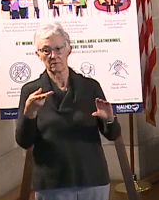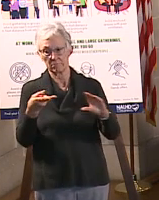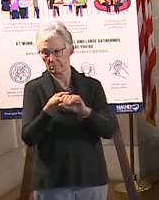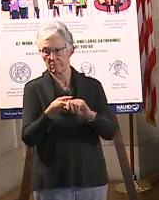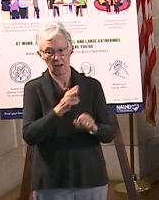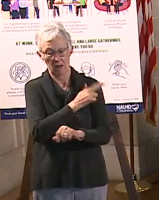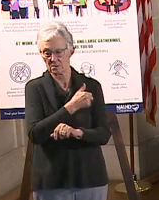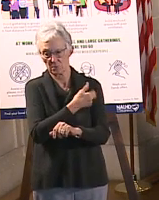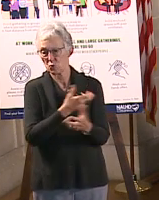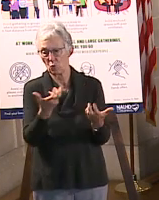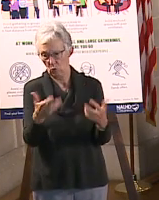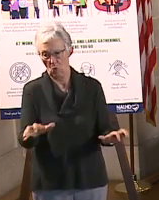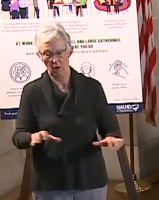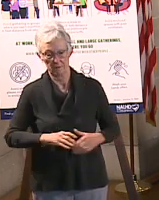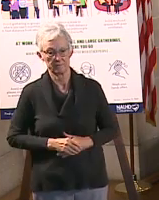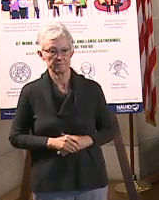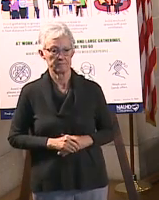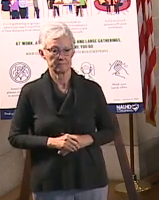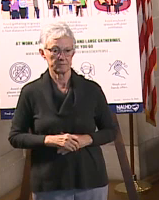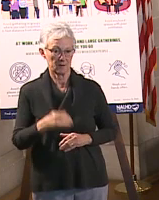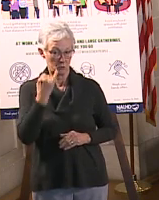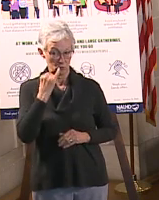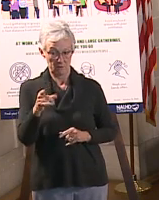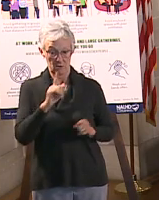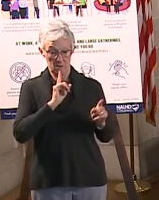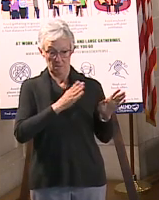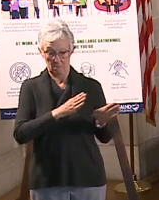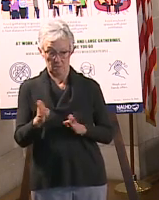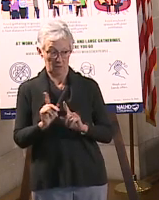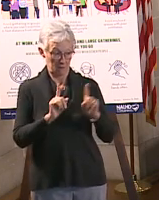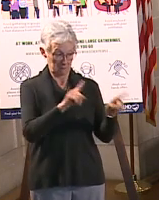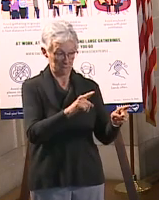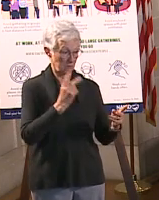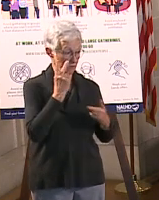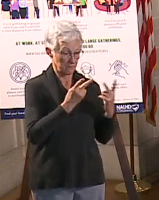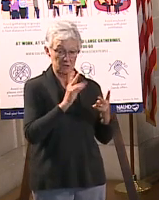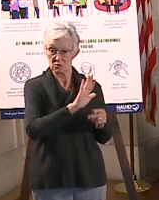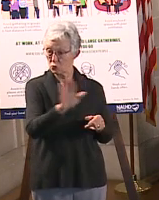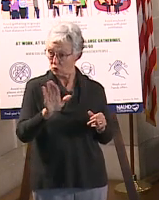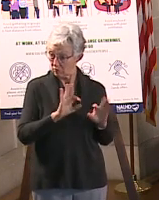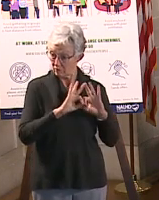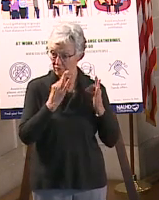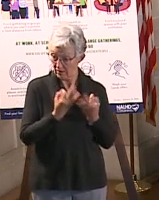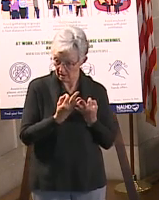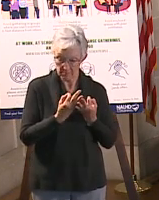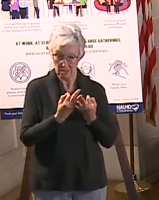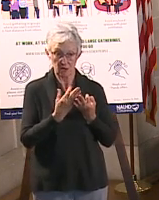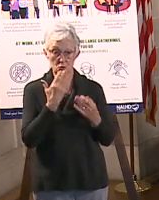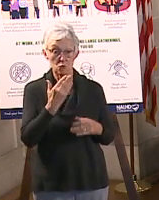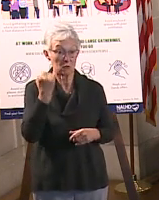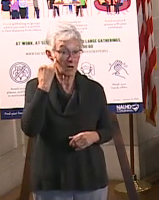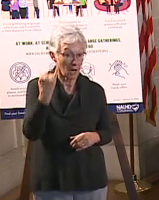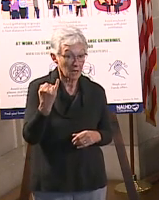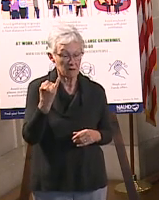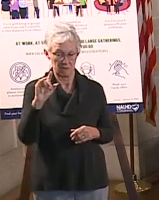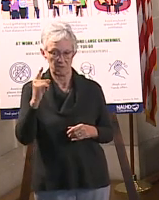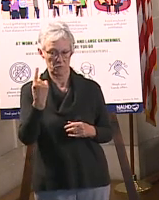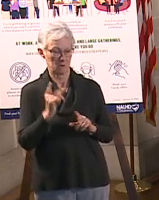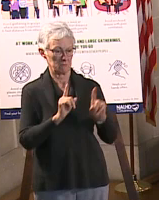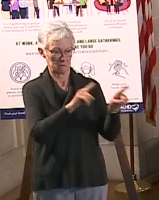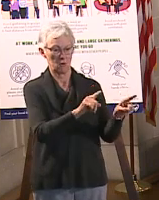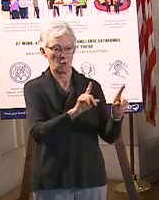And then, of course, if you're going to go visit family, Test Nebraska is a great option to be able to go and see if you've got the